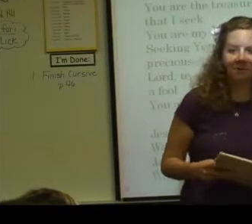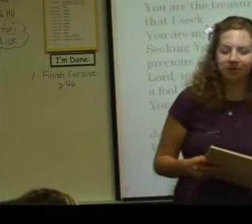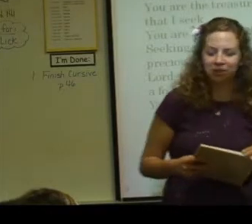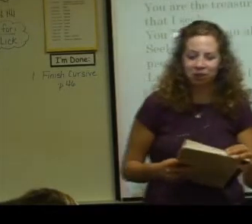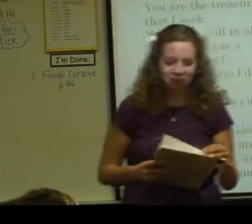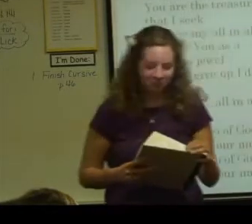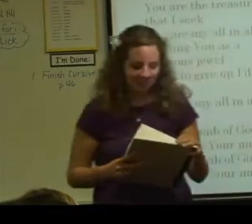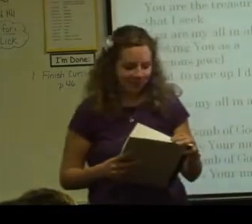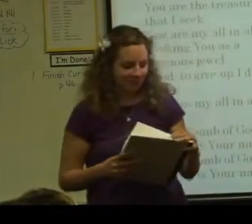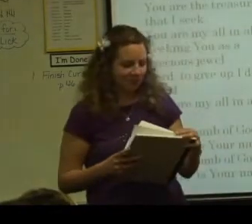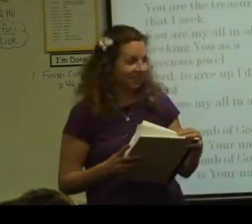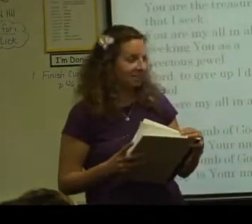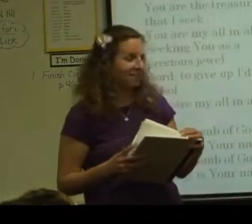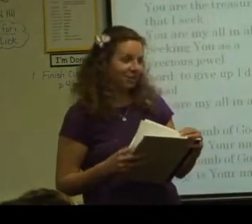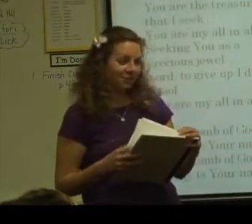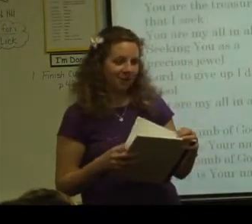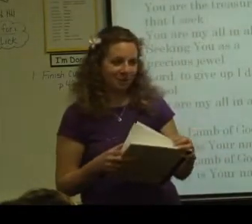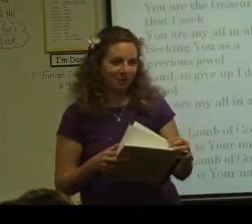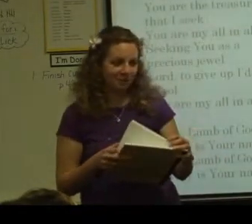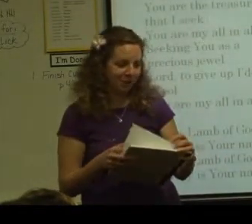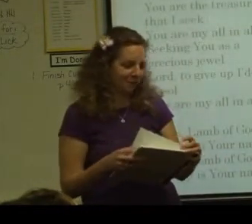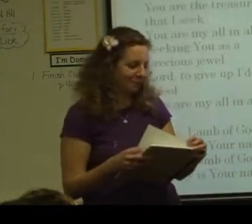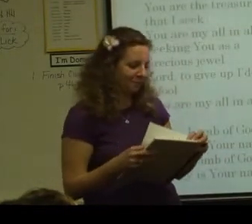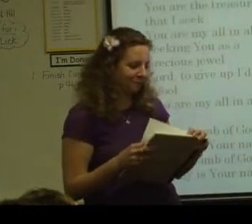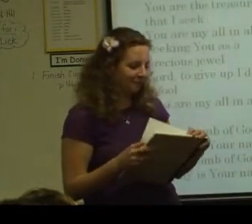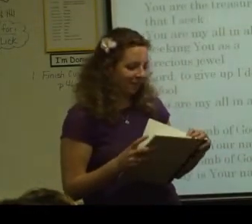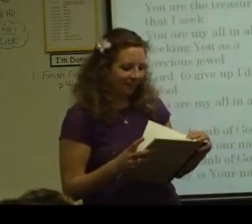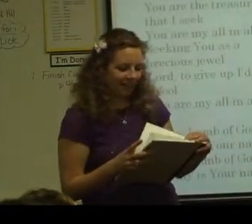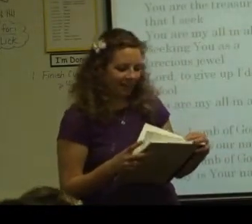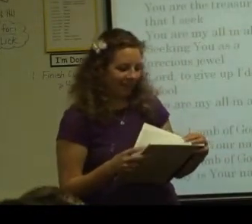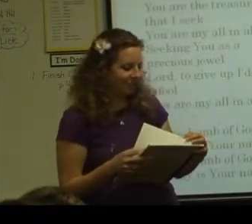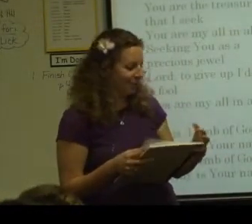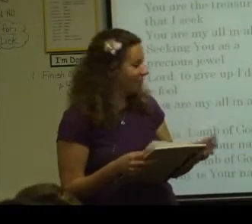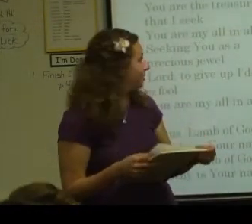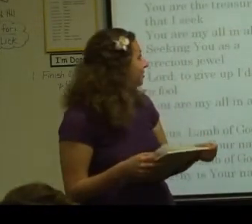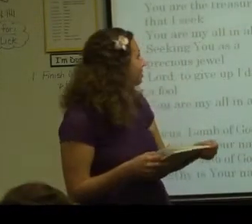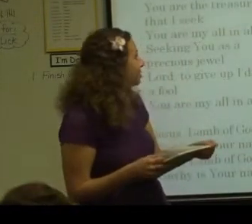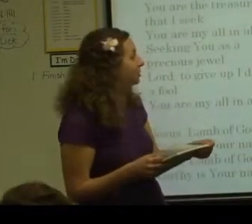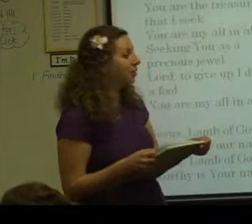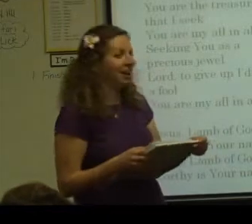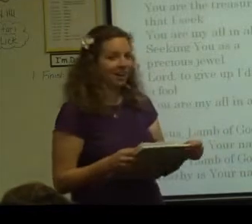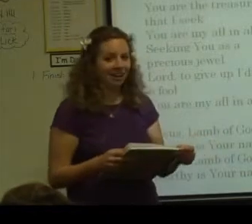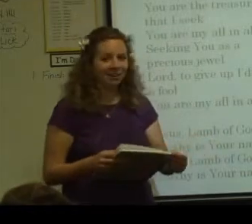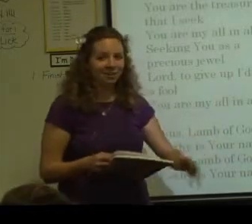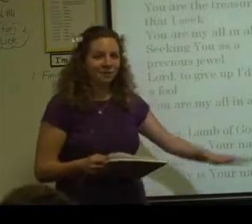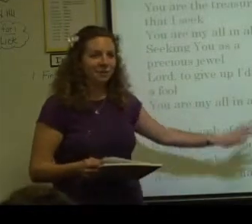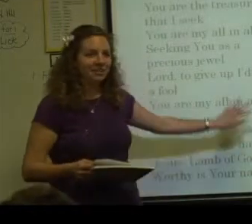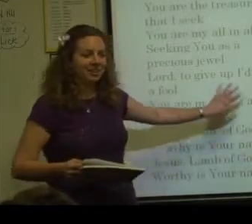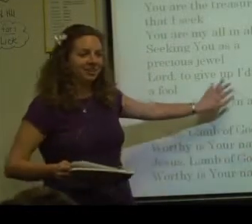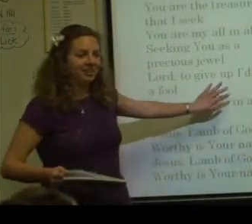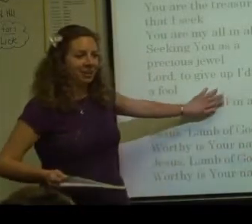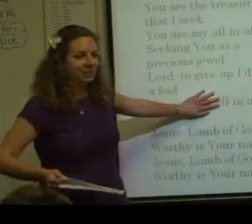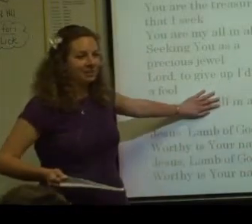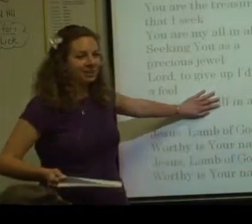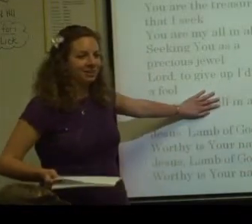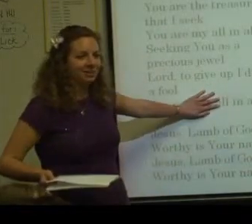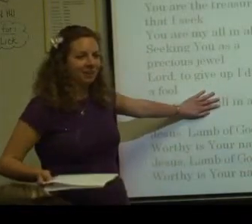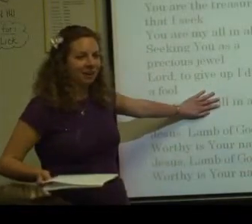I'm going to do is I'm going to give each of you guys a piece of paper, and you guys are going to, A, write down the lyrics, because though we